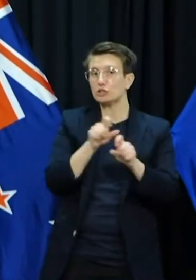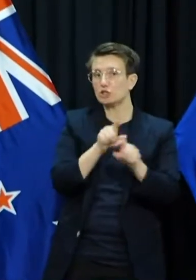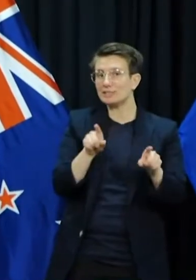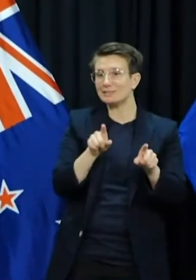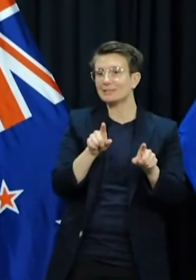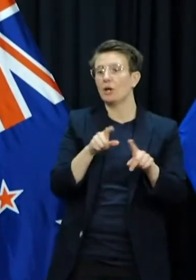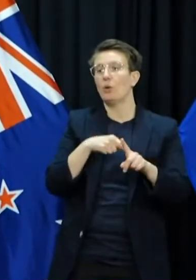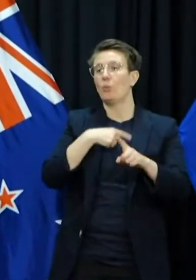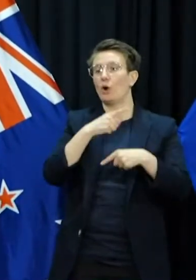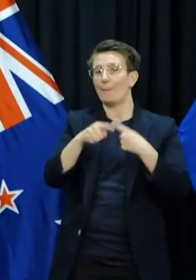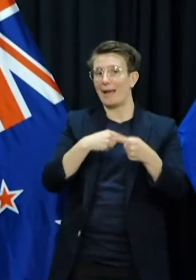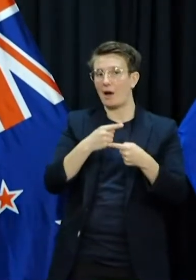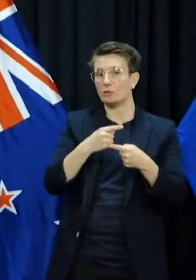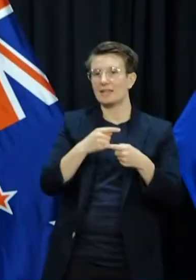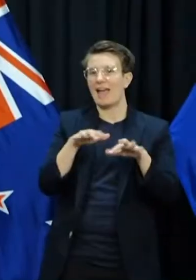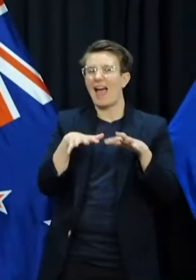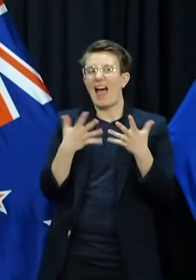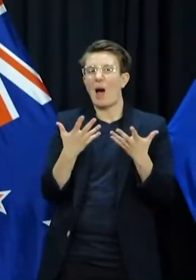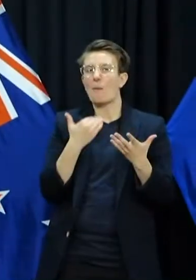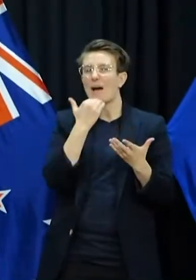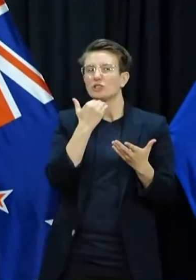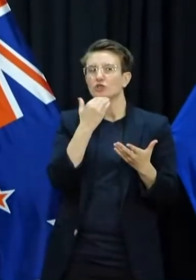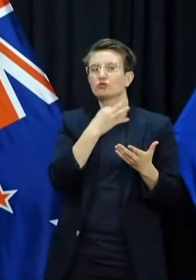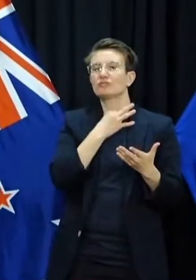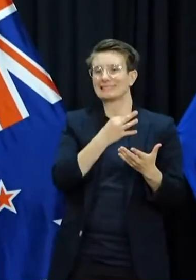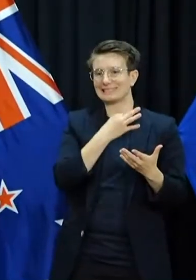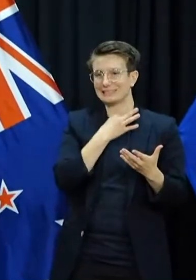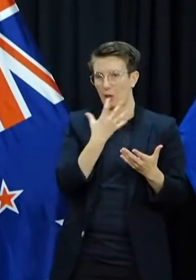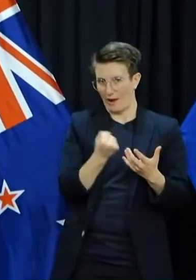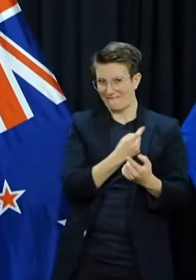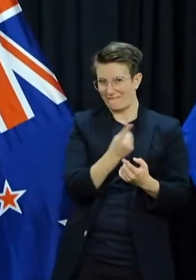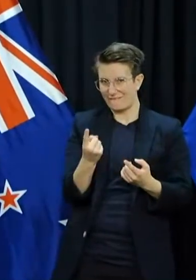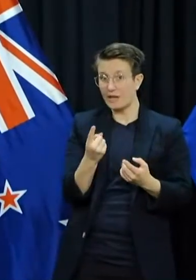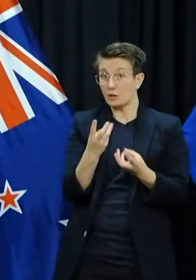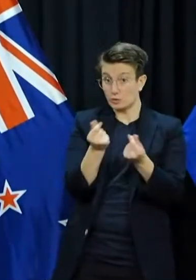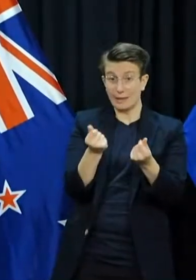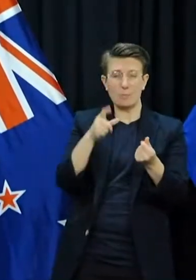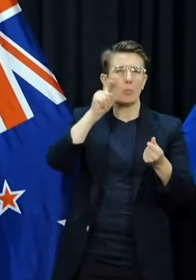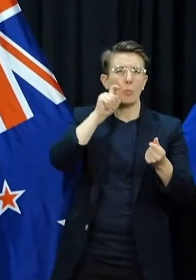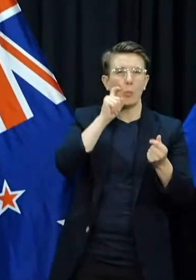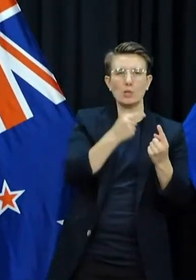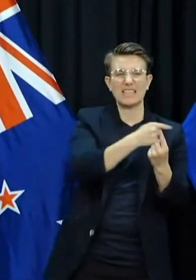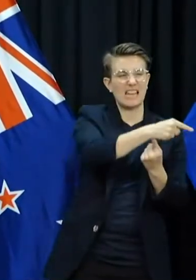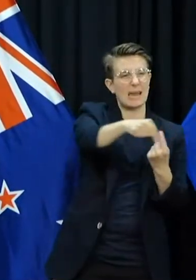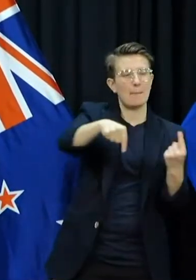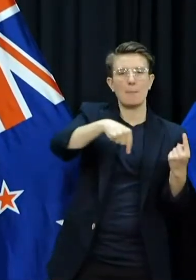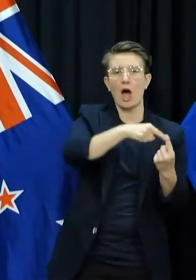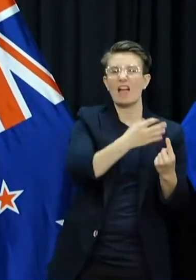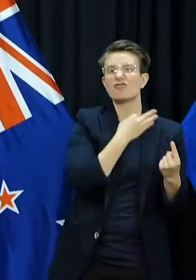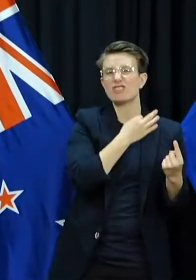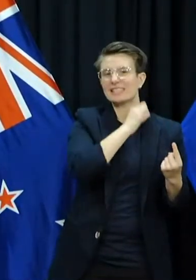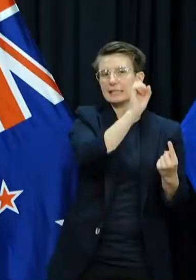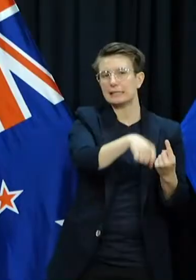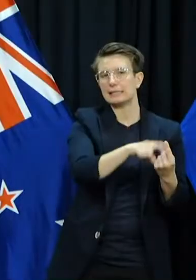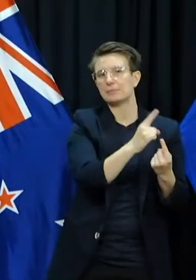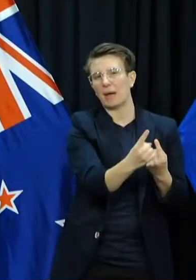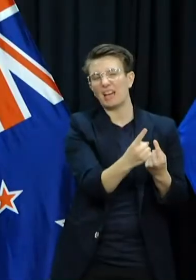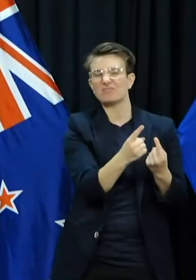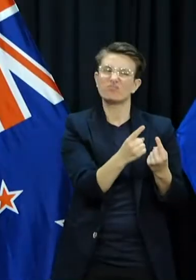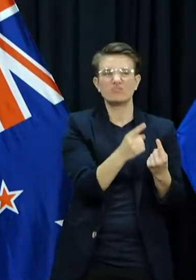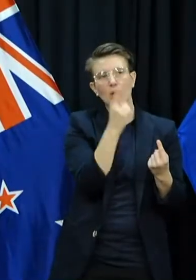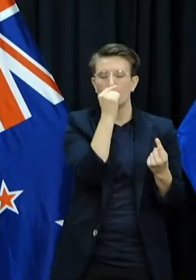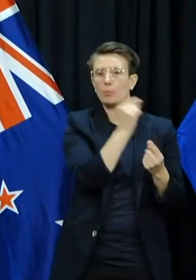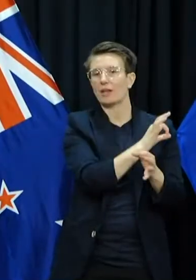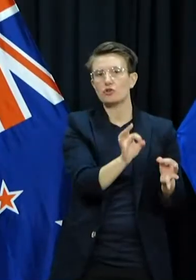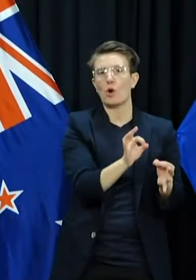threat only, so where we could see that there was going to be some impact in the waters, but it wouldn't be so significant that it would cause risk to